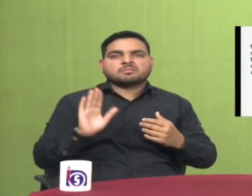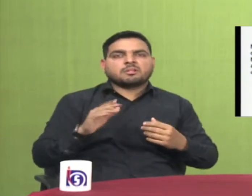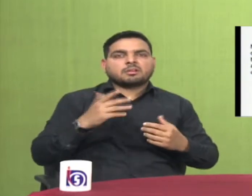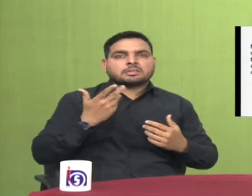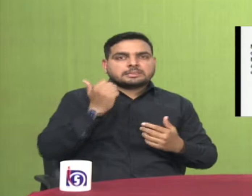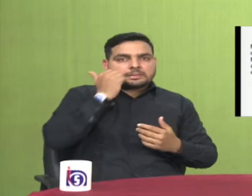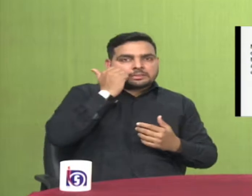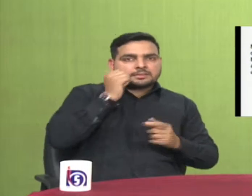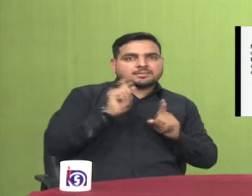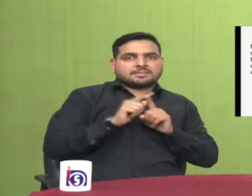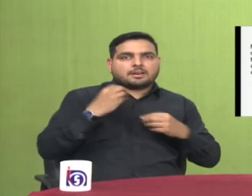comfortable.